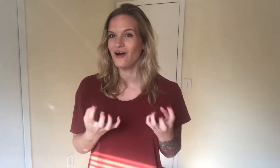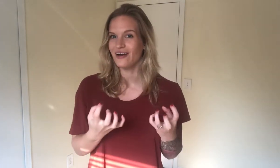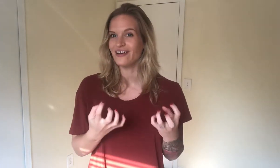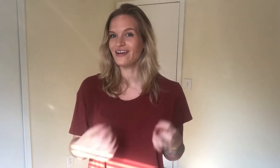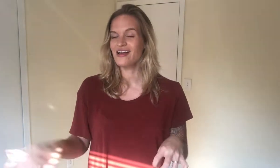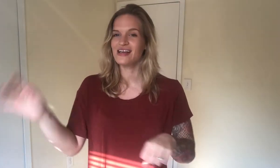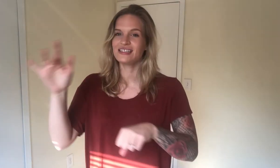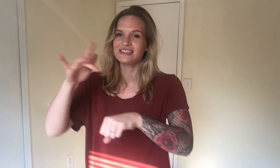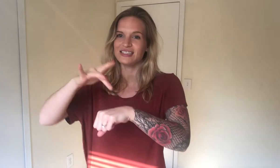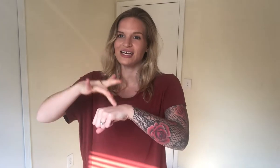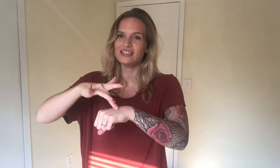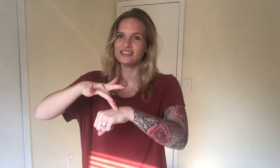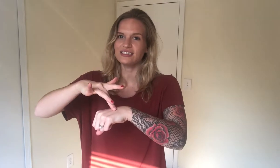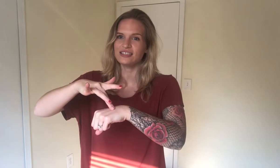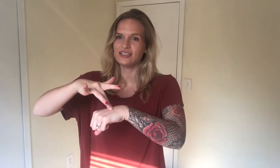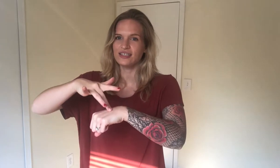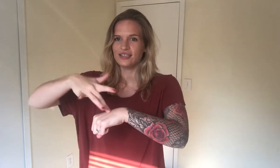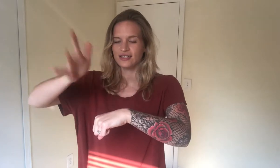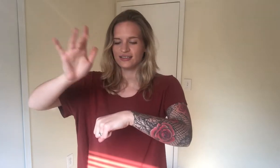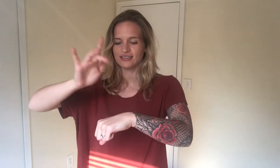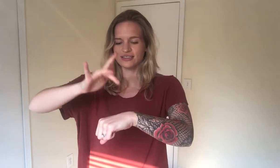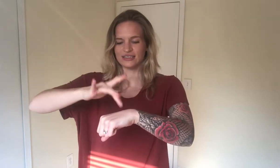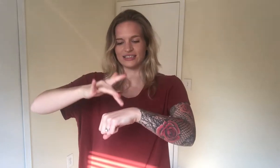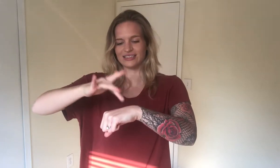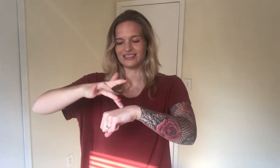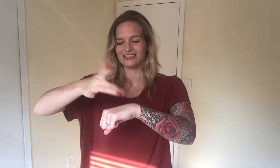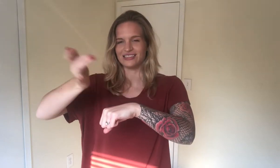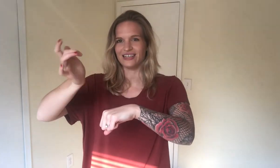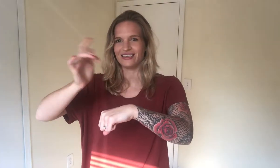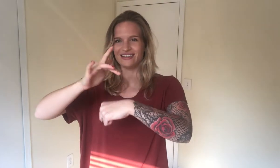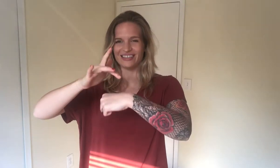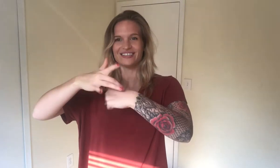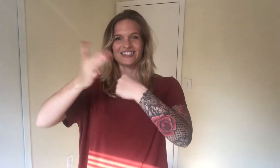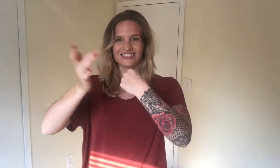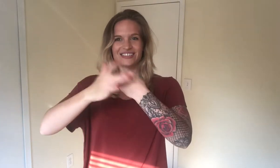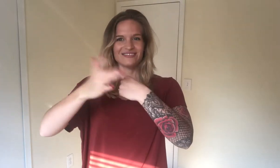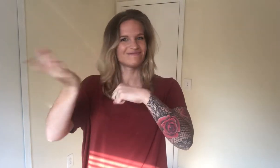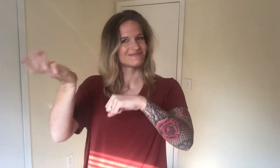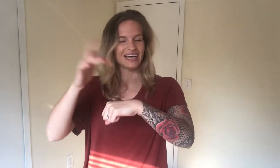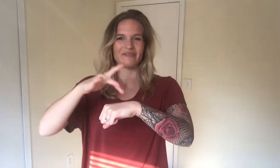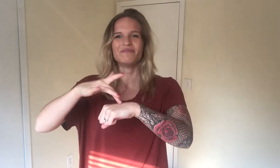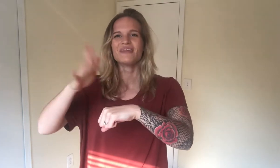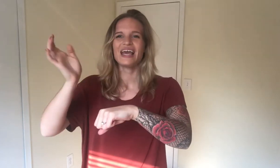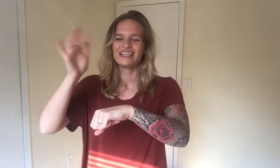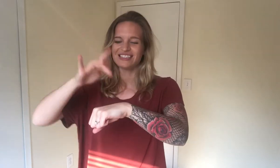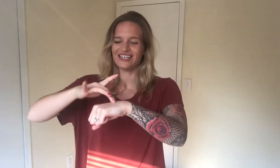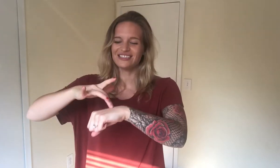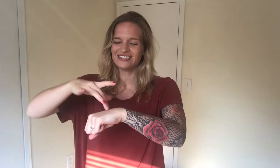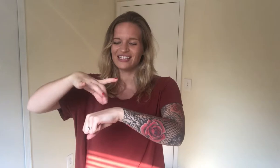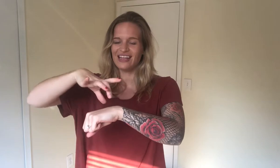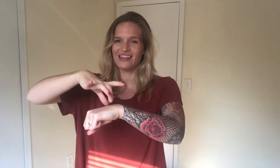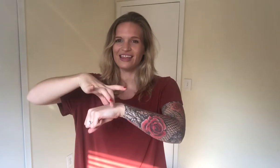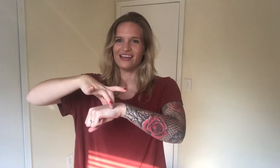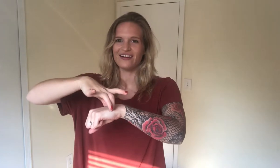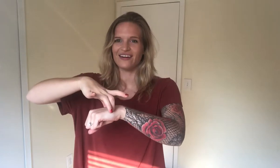wanna touch. This is just generic, like you're touching, yeah. Touch the